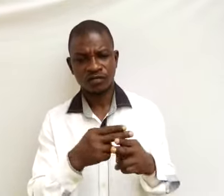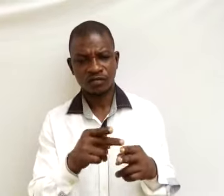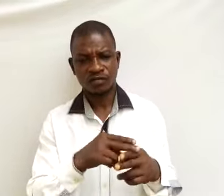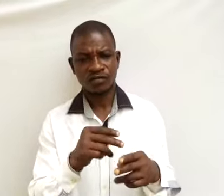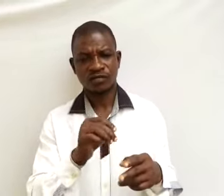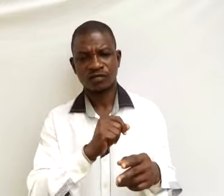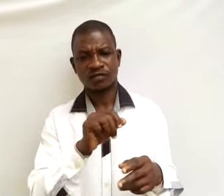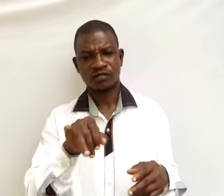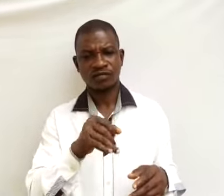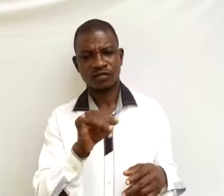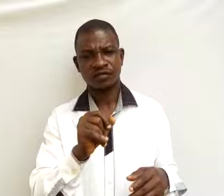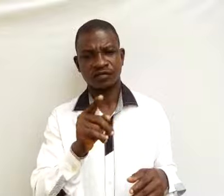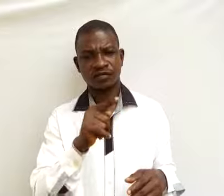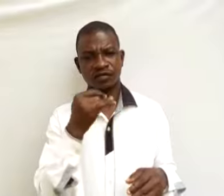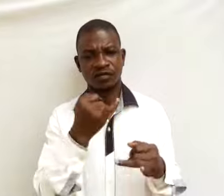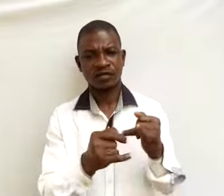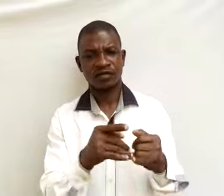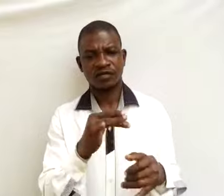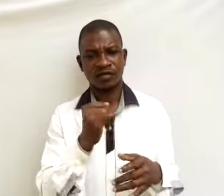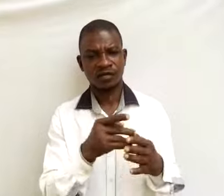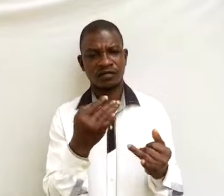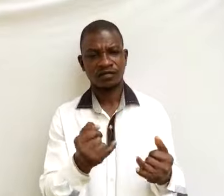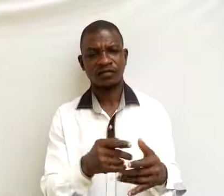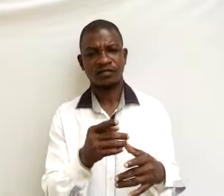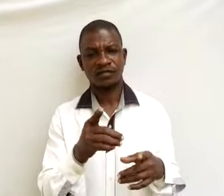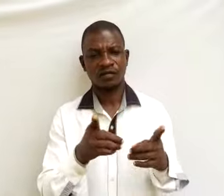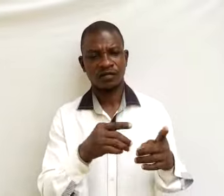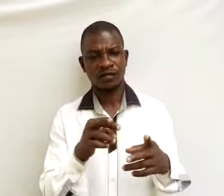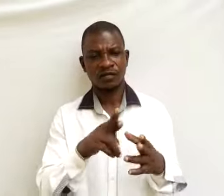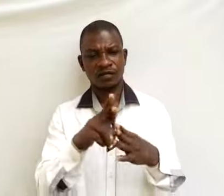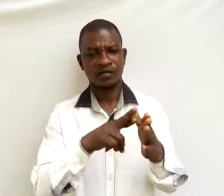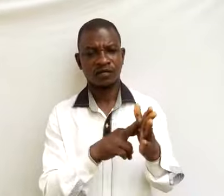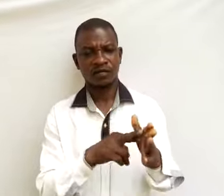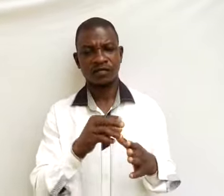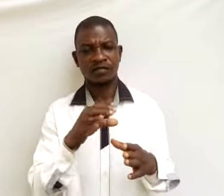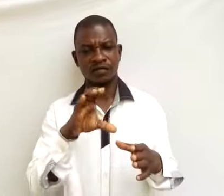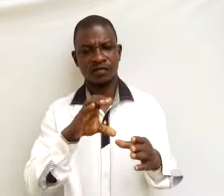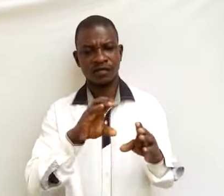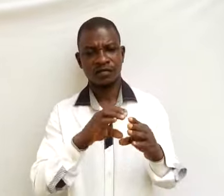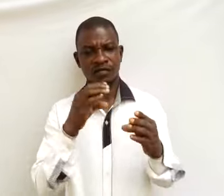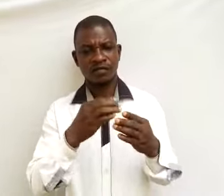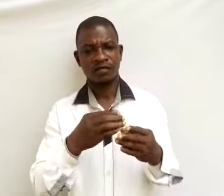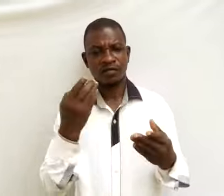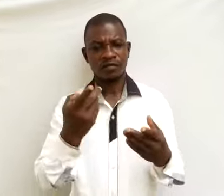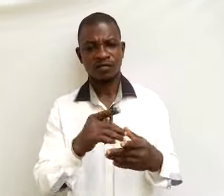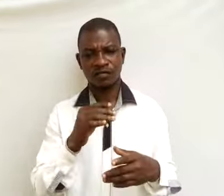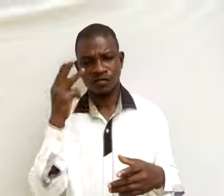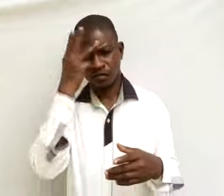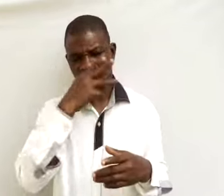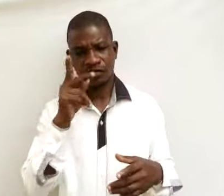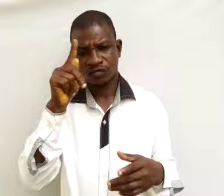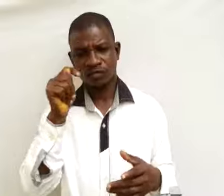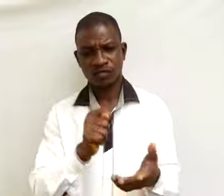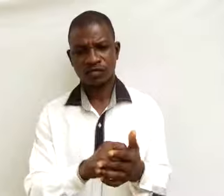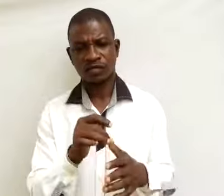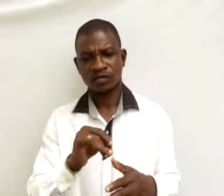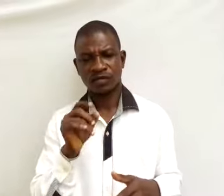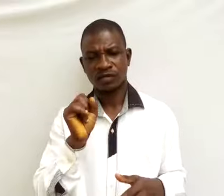ended, they announced the decision of the ruling council. WASC June 2012. As soon as